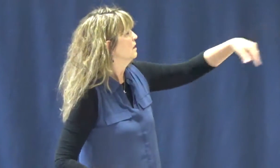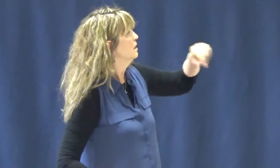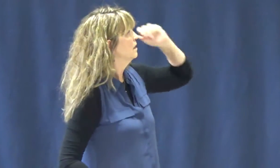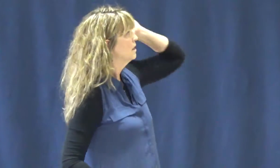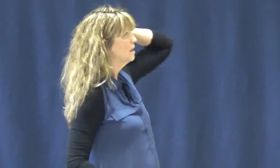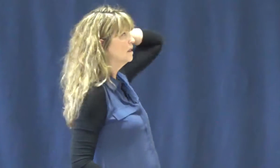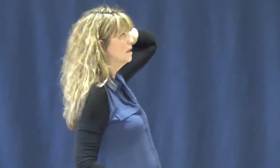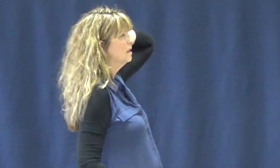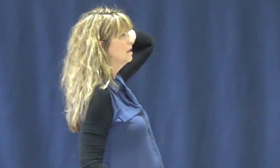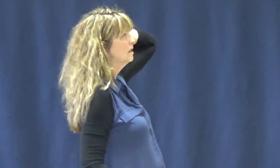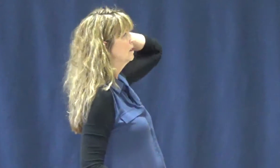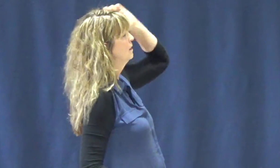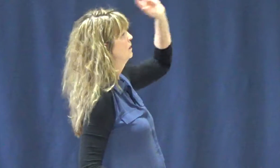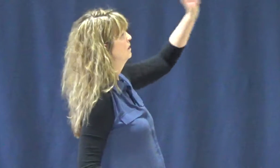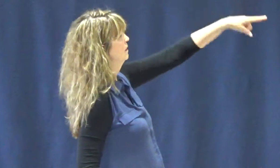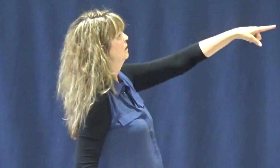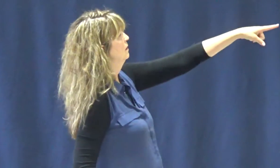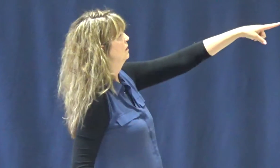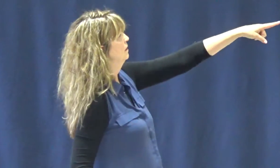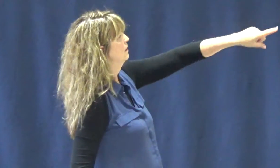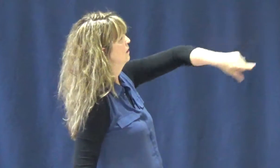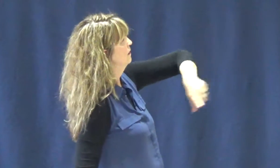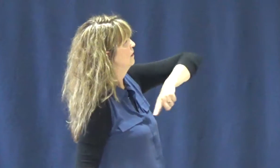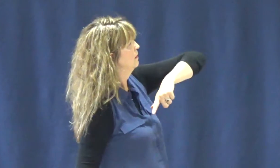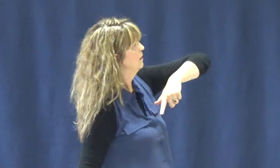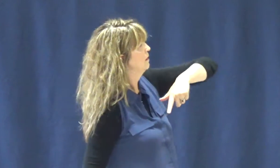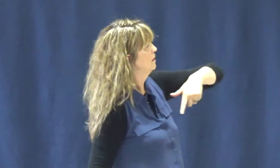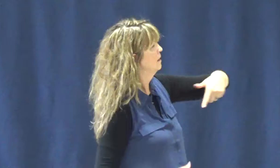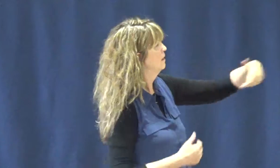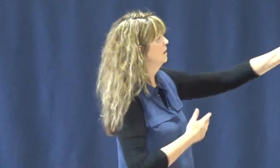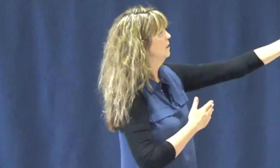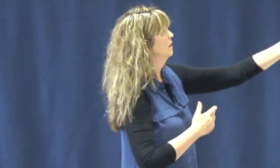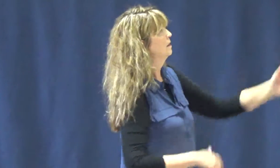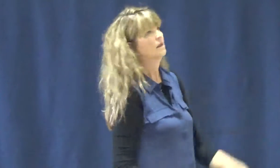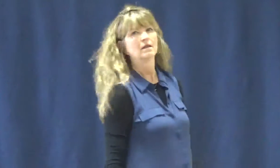of the angel announced, we have this slide.